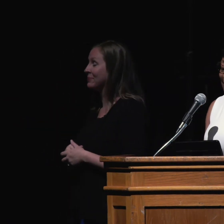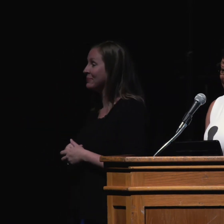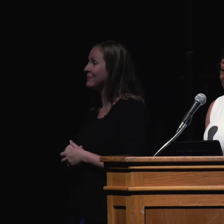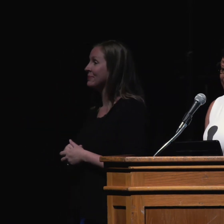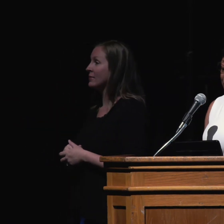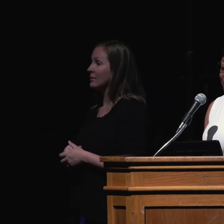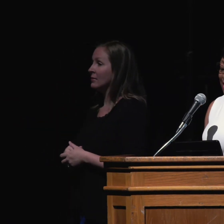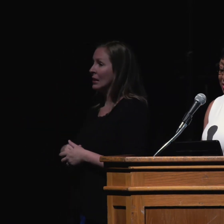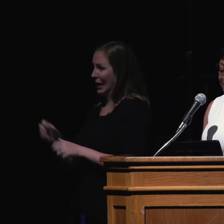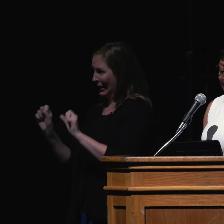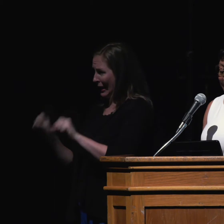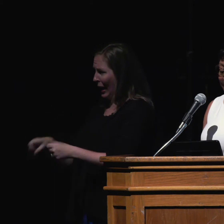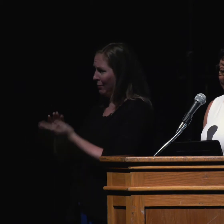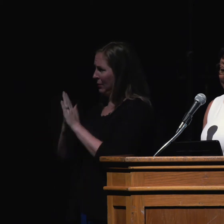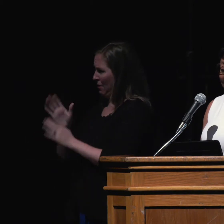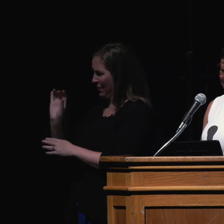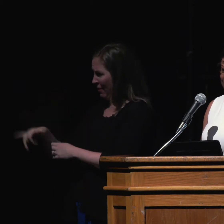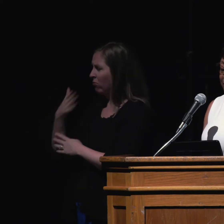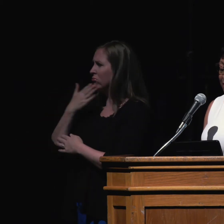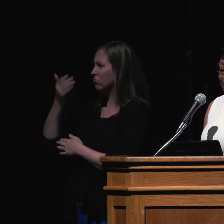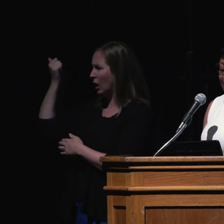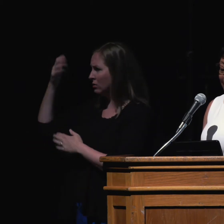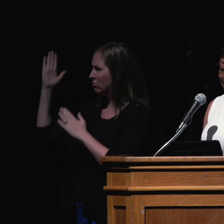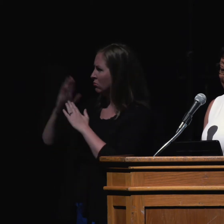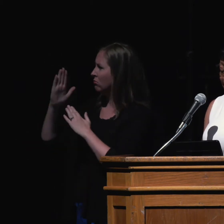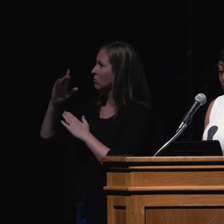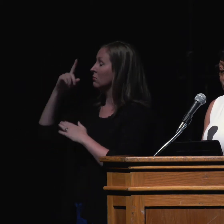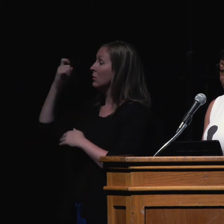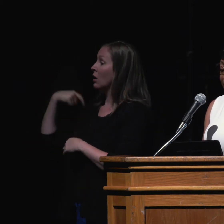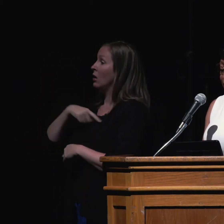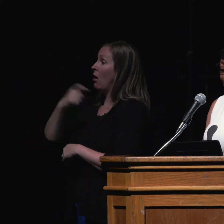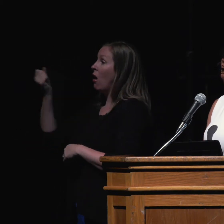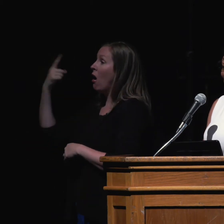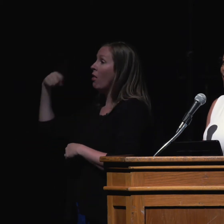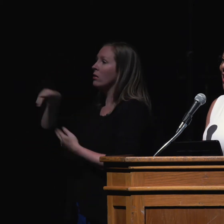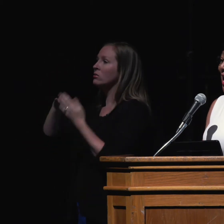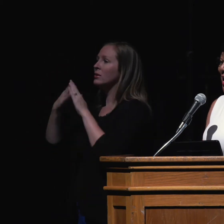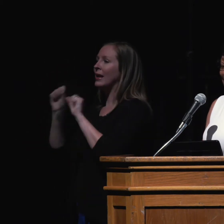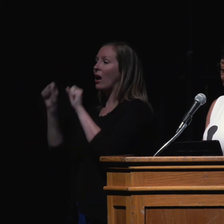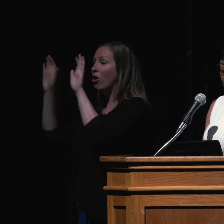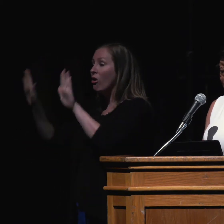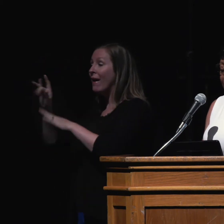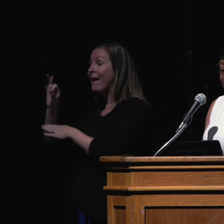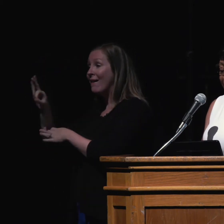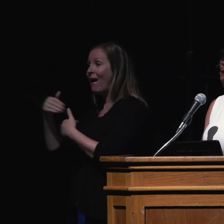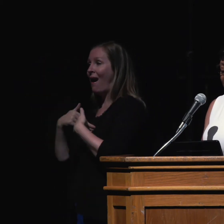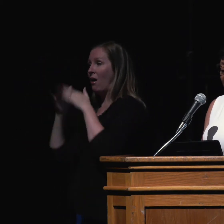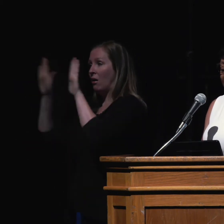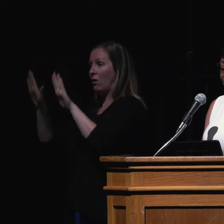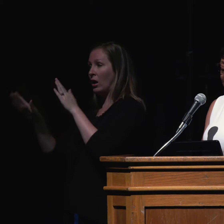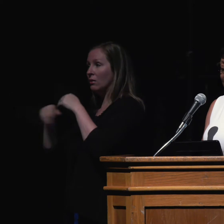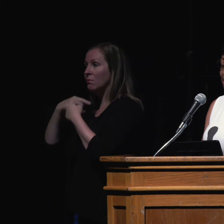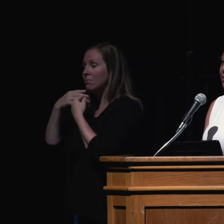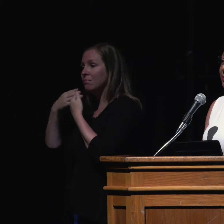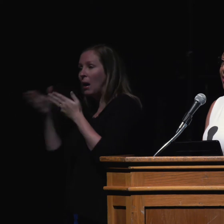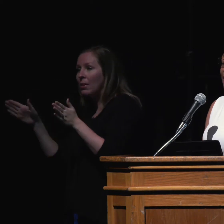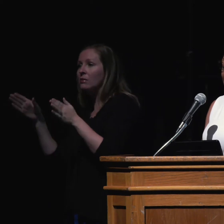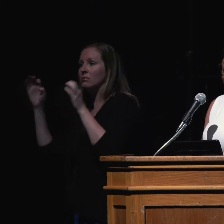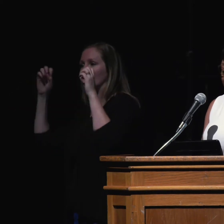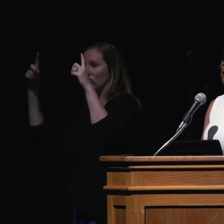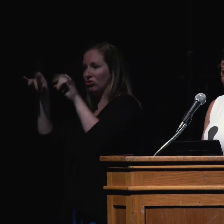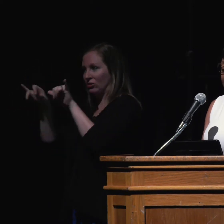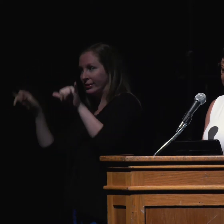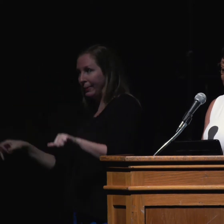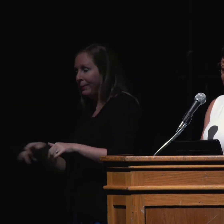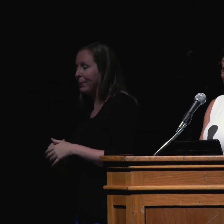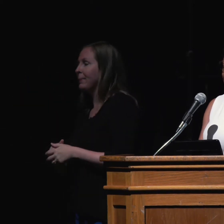It can, because we understand that this community can only be great if it has a great public education system.